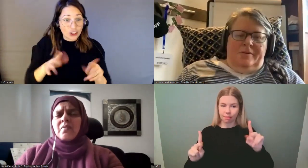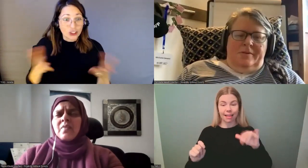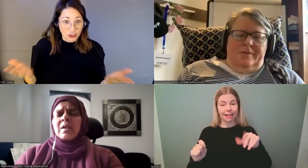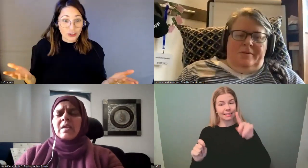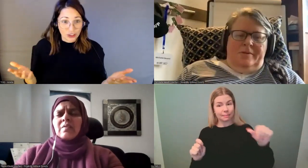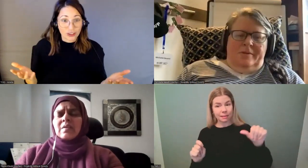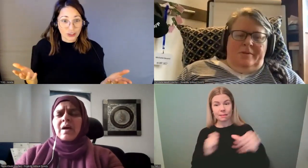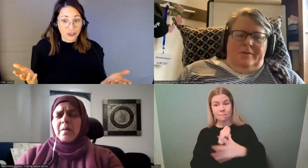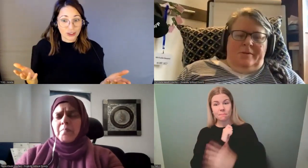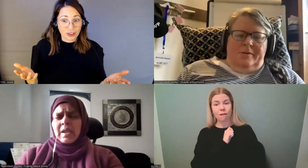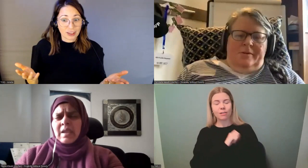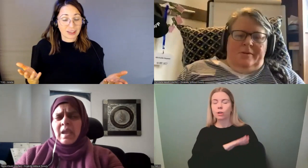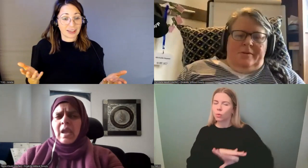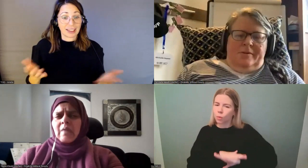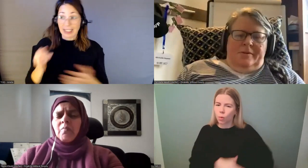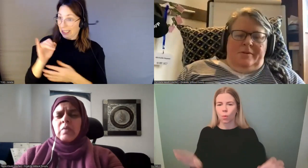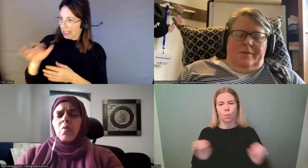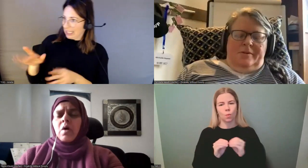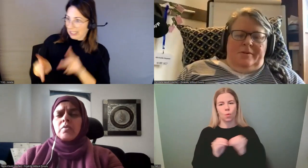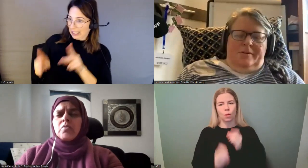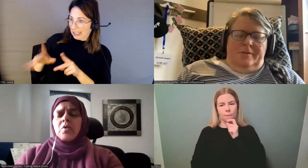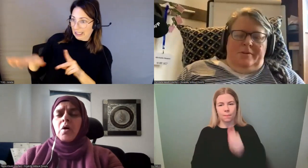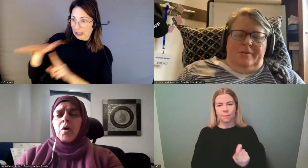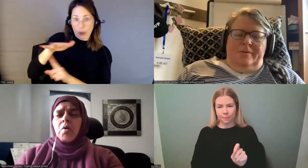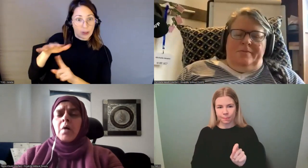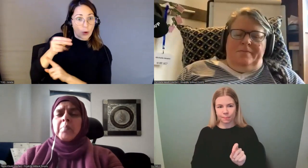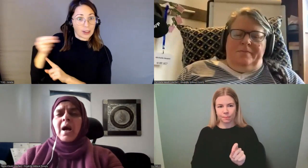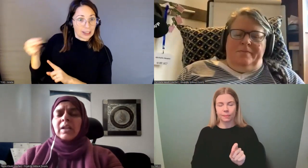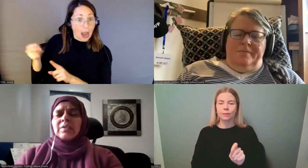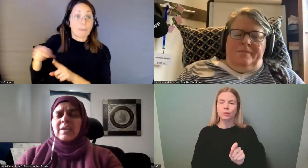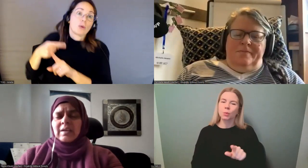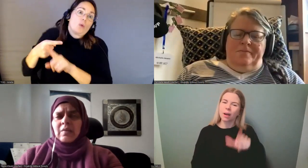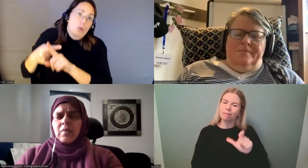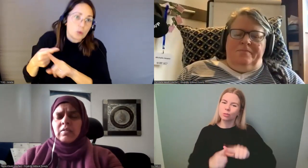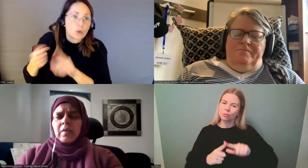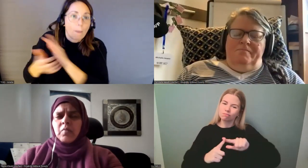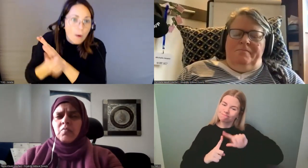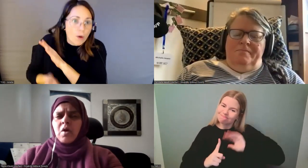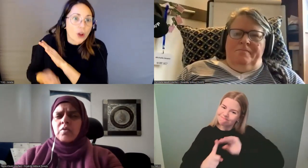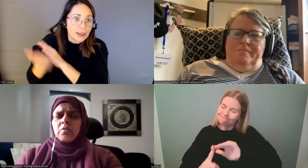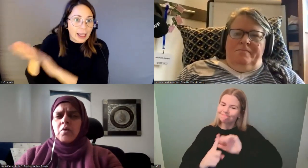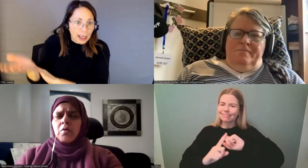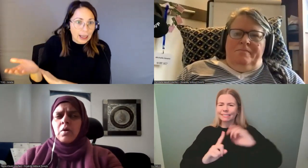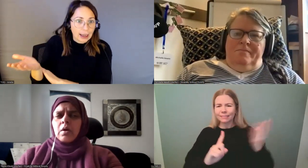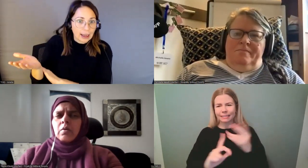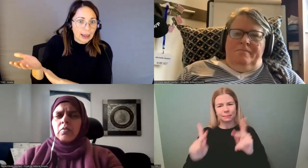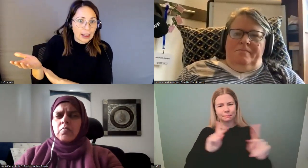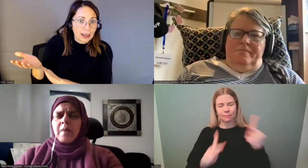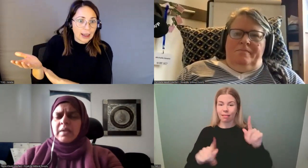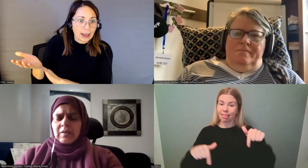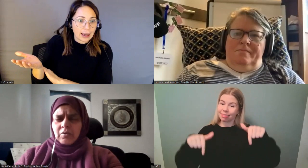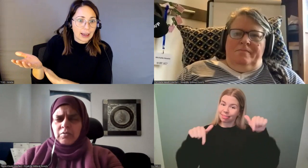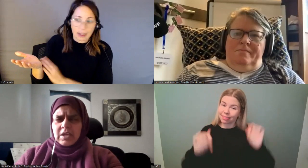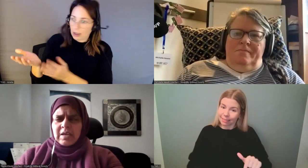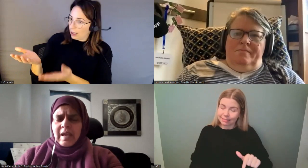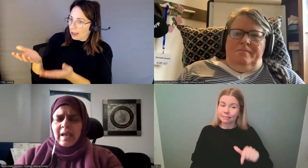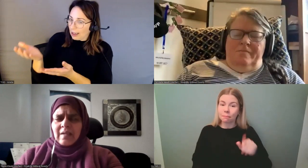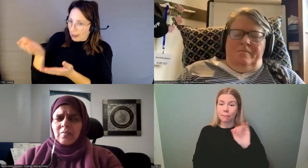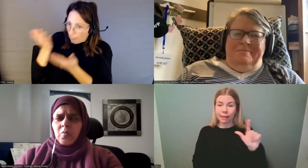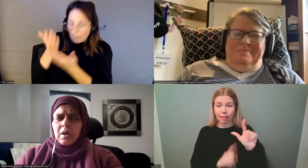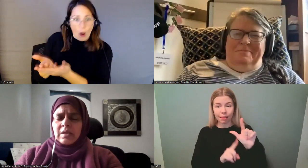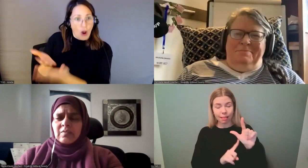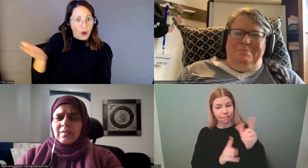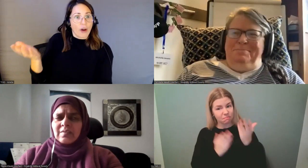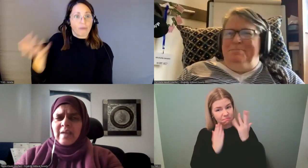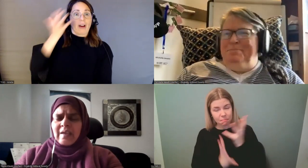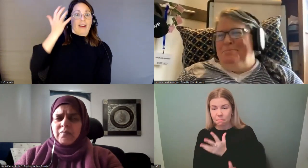this benefit is coming, and we want no politicking with it. We want no grubby little greedy